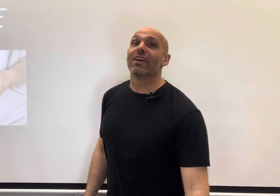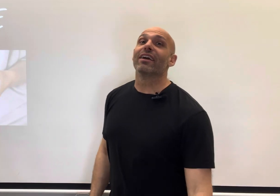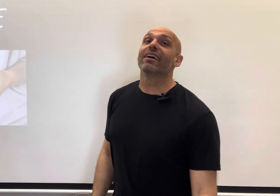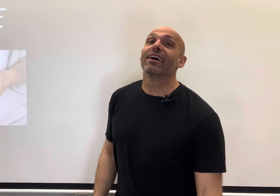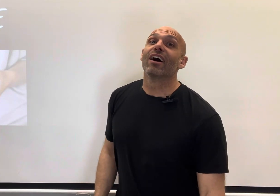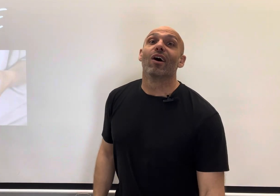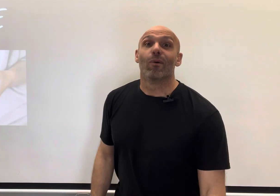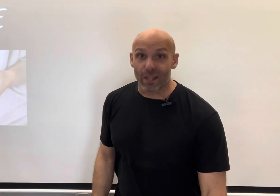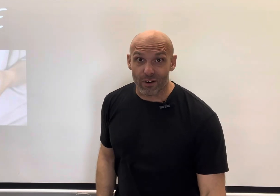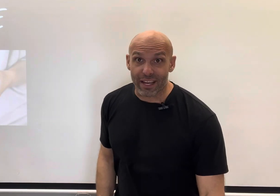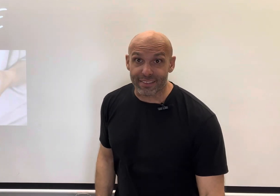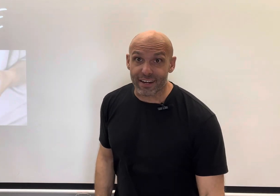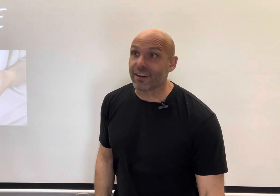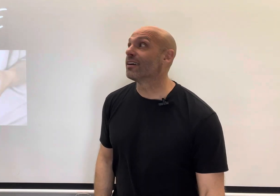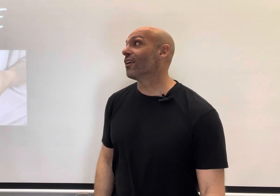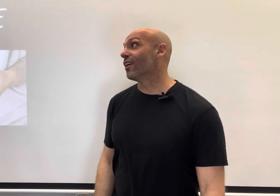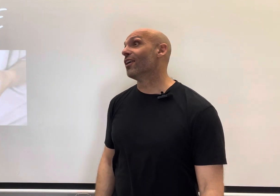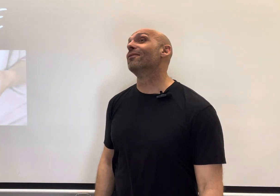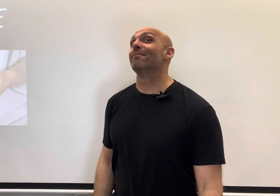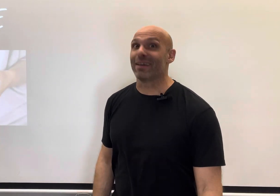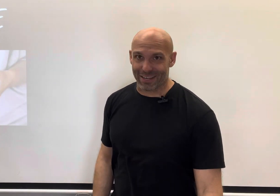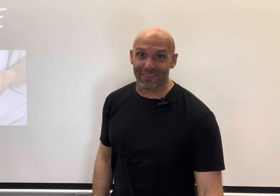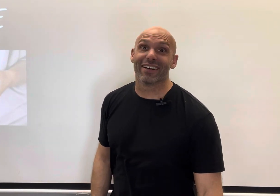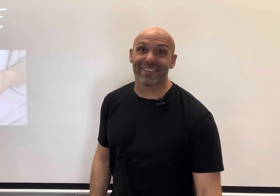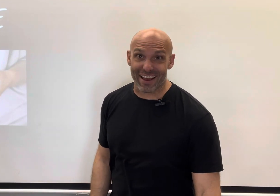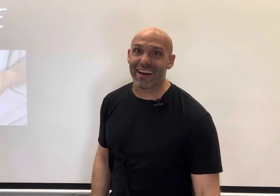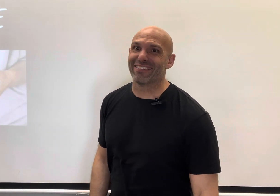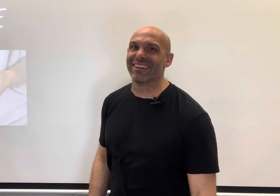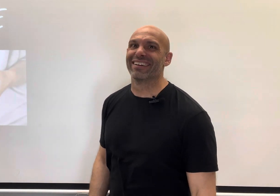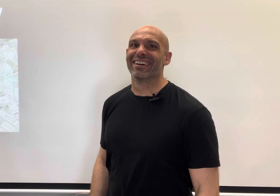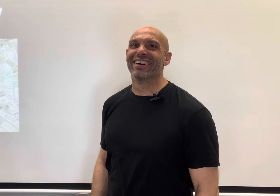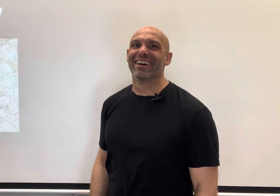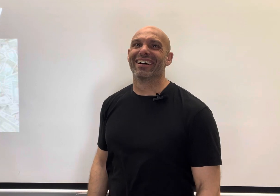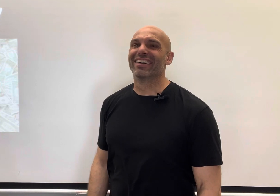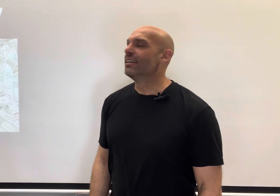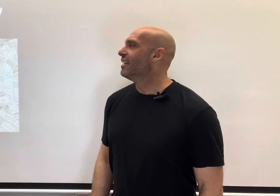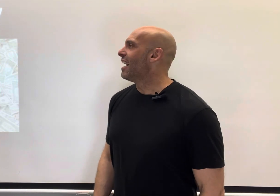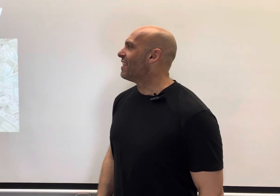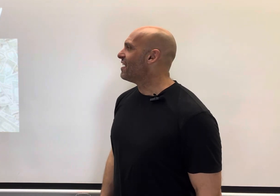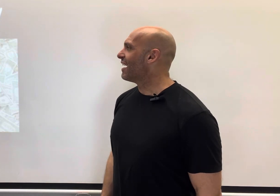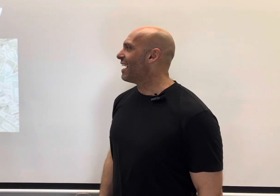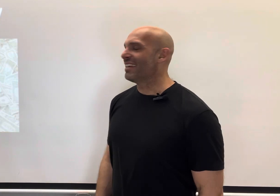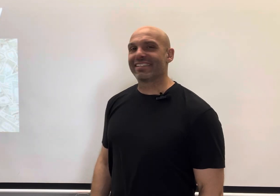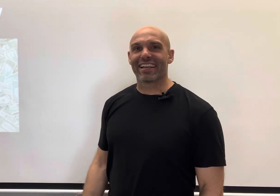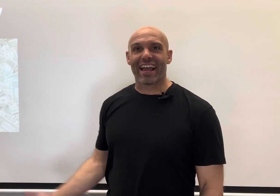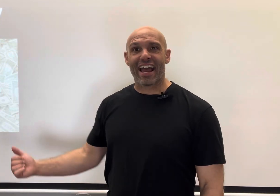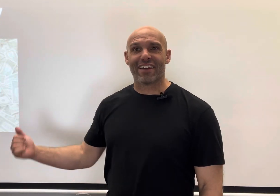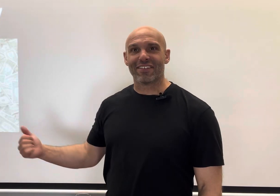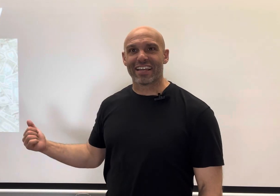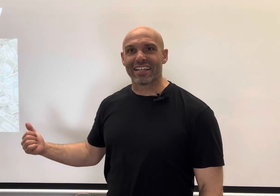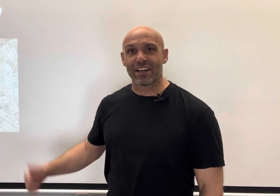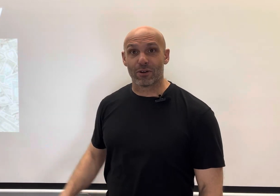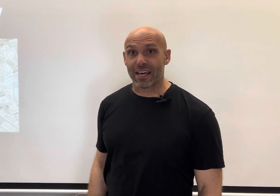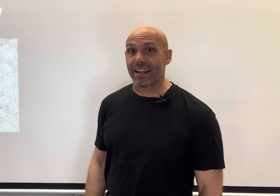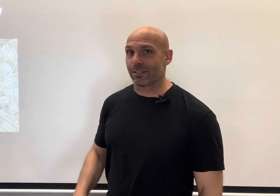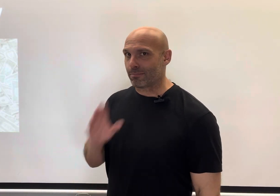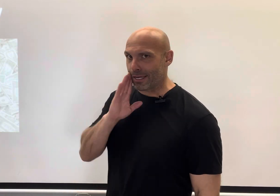Hopefully, we don't get there, although many of us have. And then you got this guy, if you can't tell who that is,